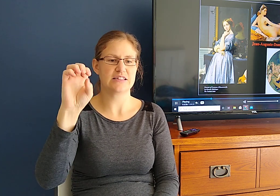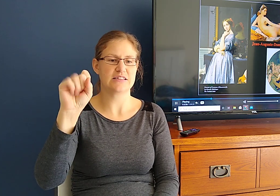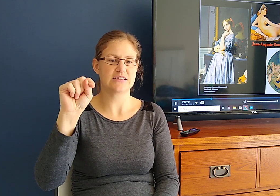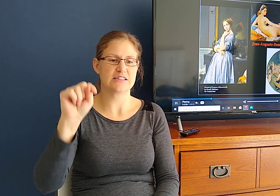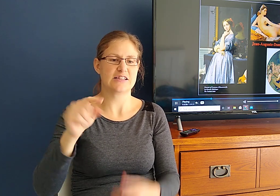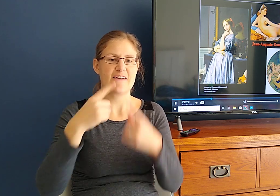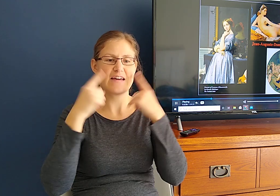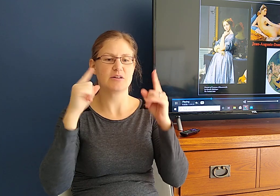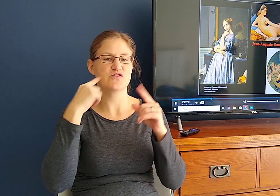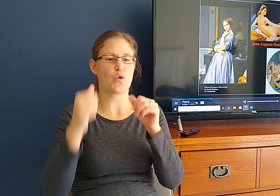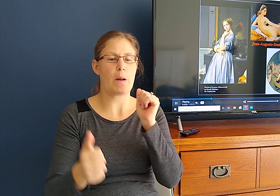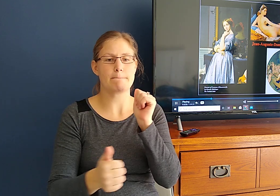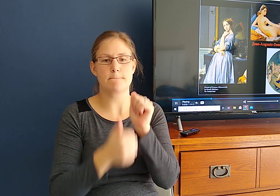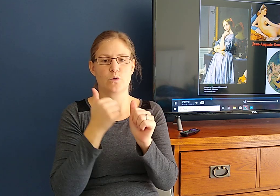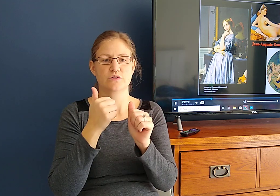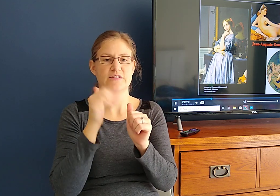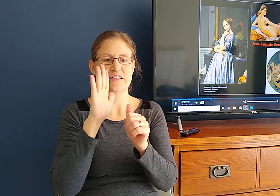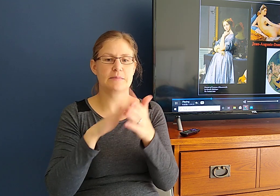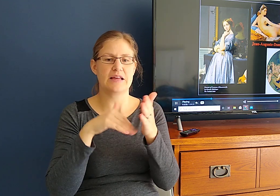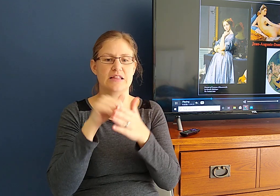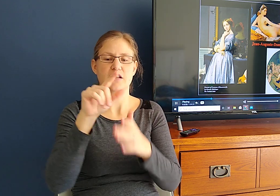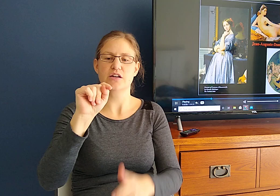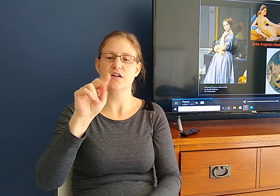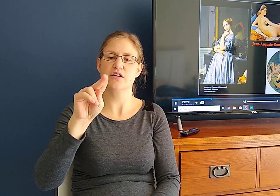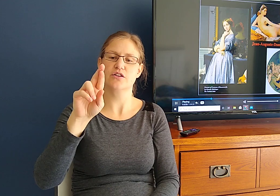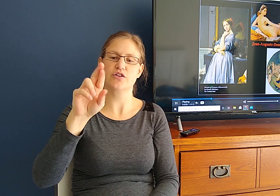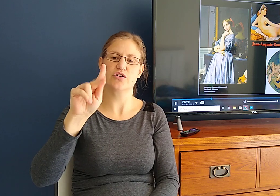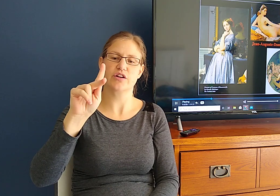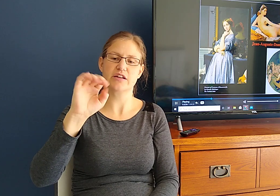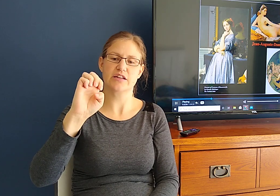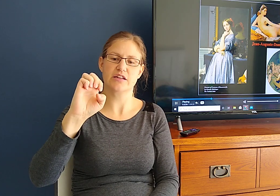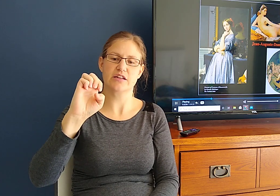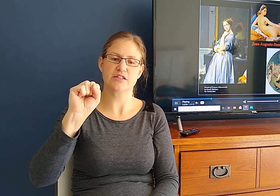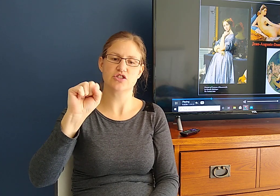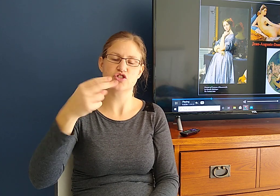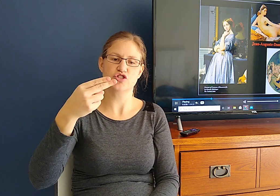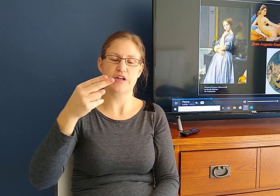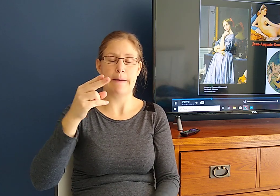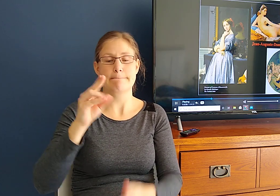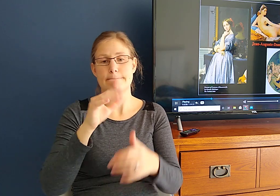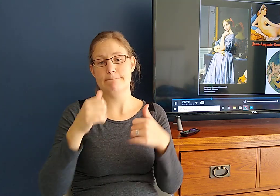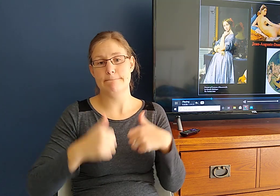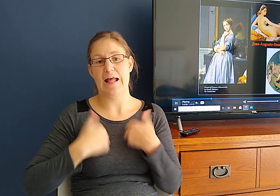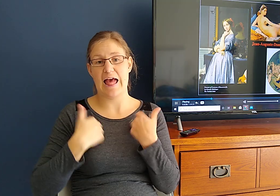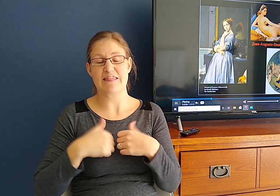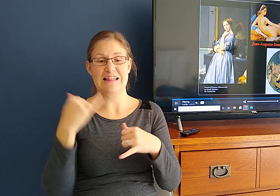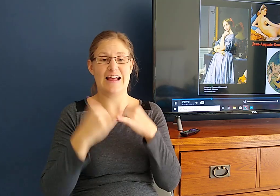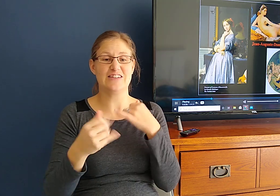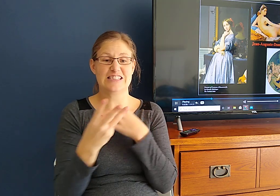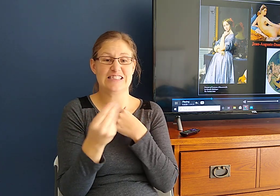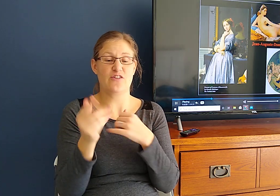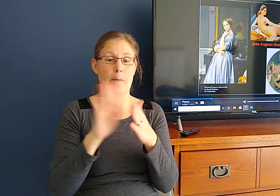The Turkish bath is one of the last of his several paintings that were influenced